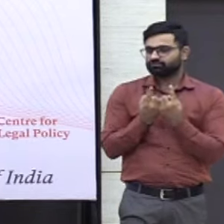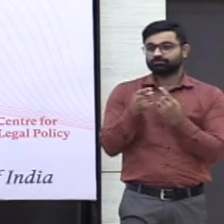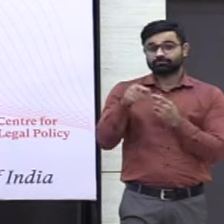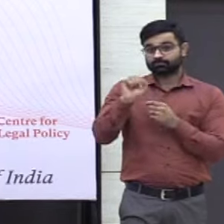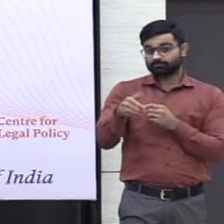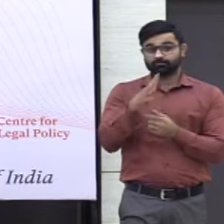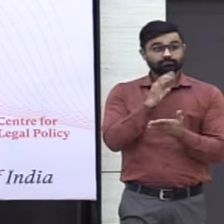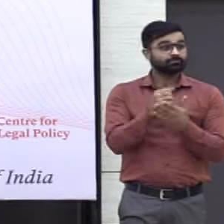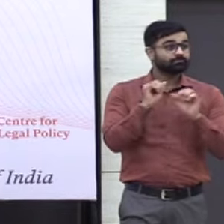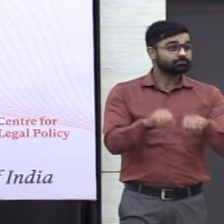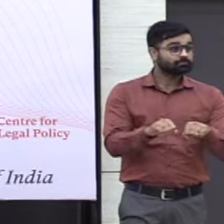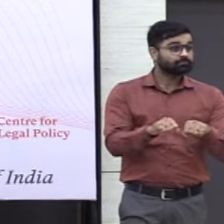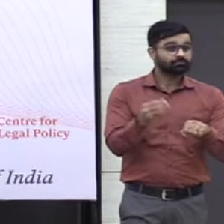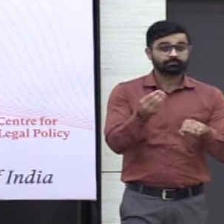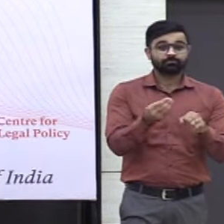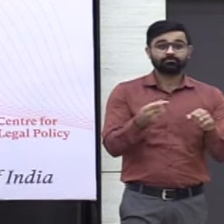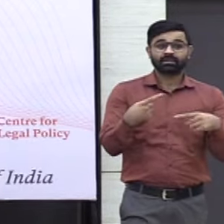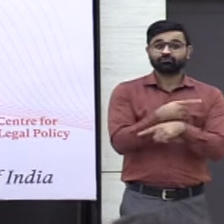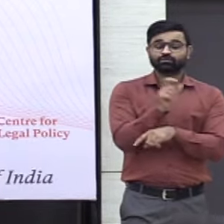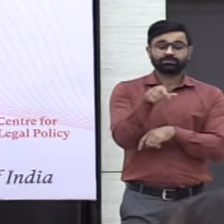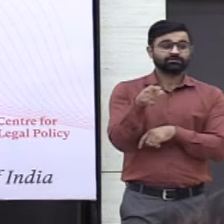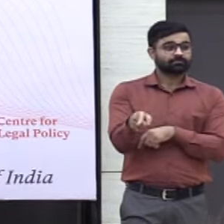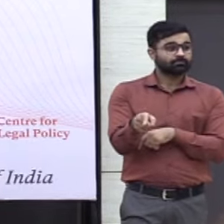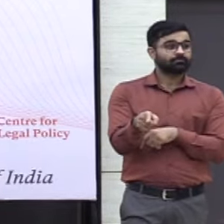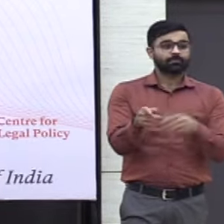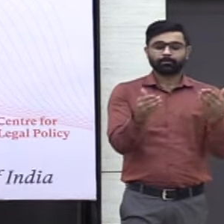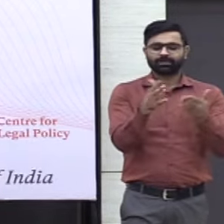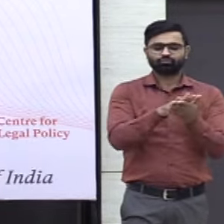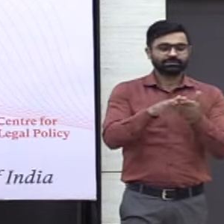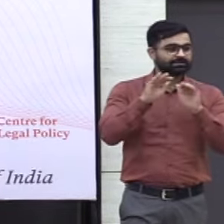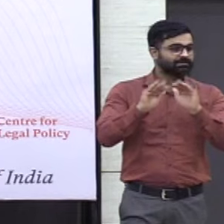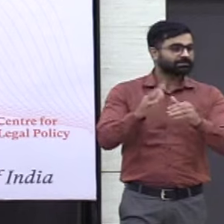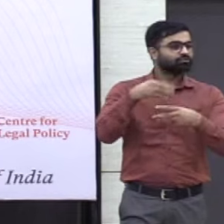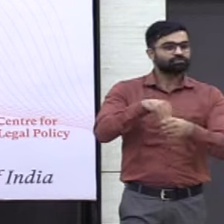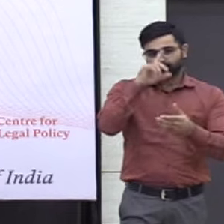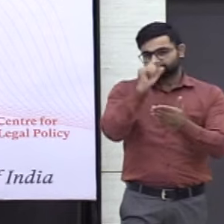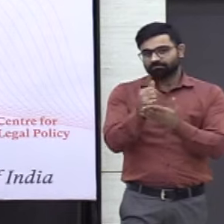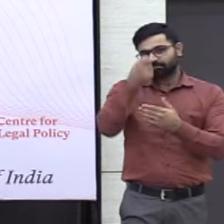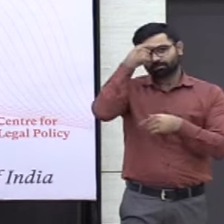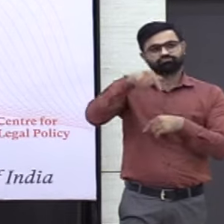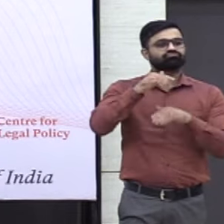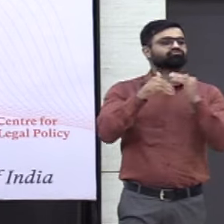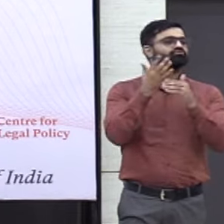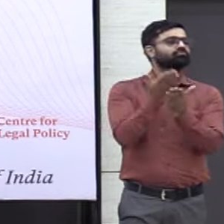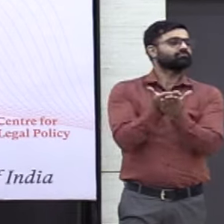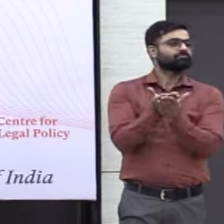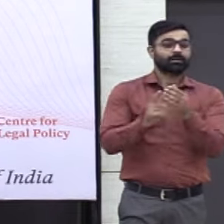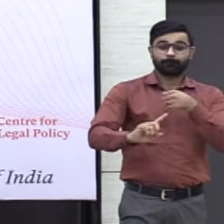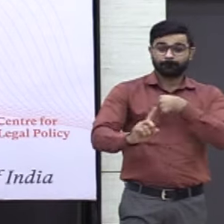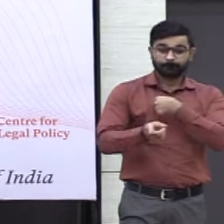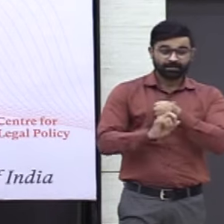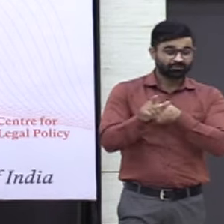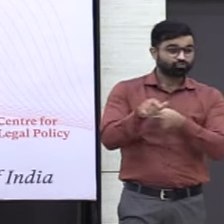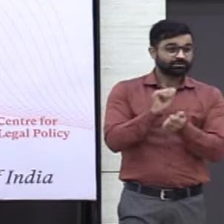That he has committed a cognizable offense. So reasonable suspicion that he has committed a cognizable offense. Punishment